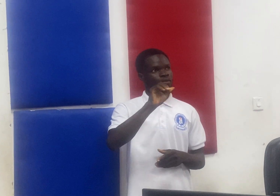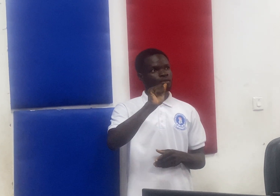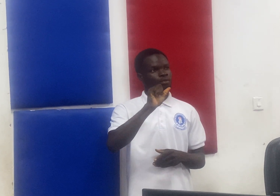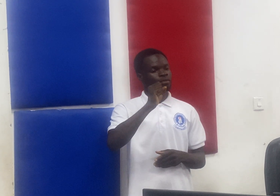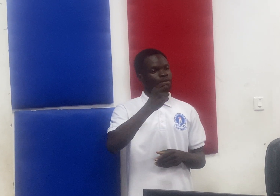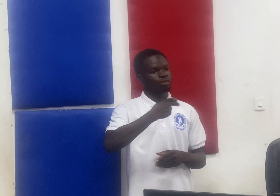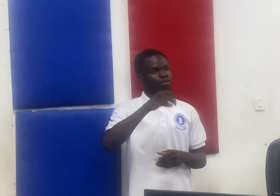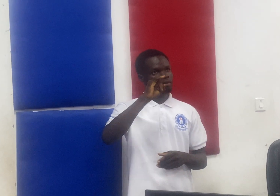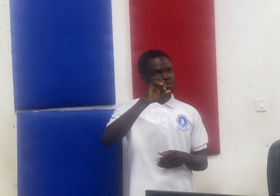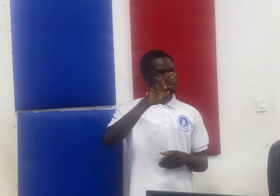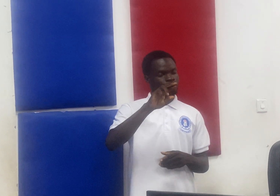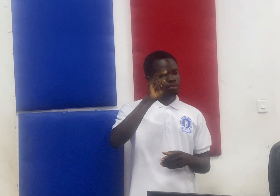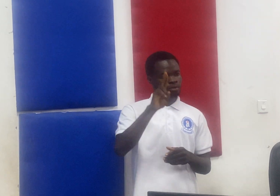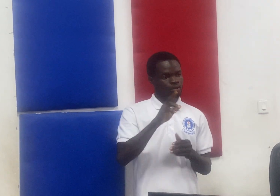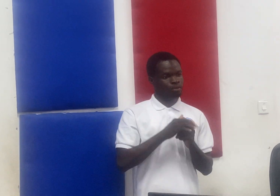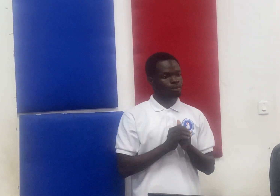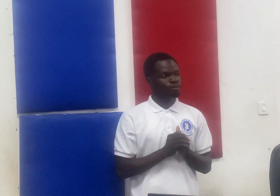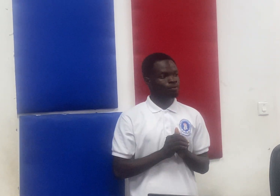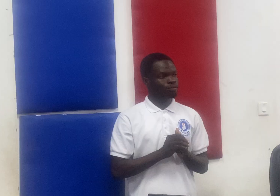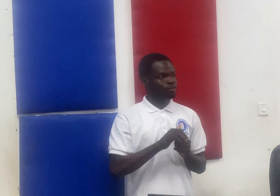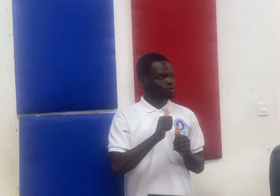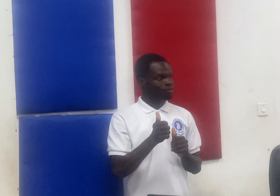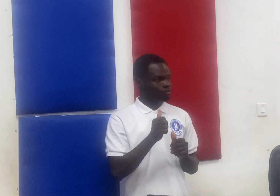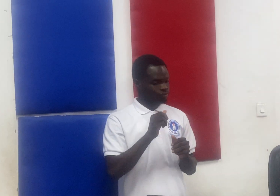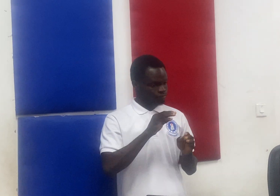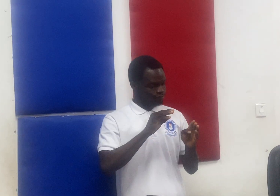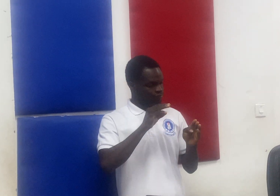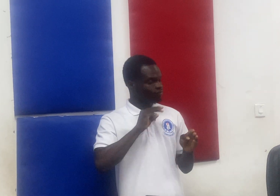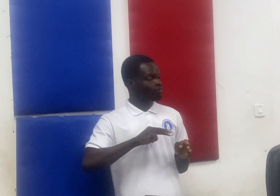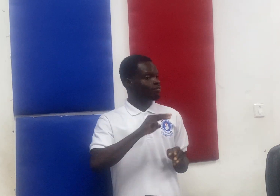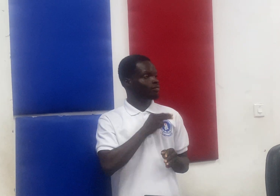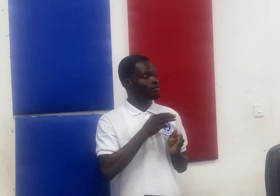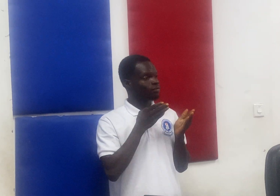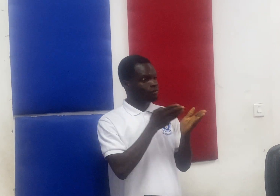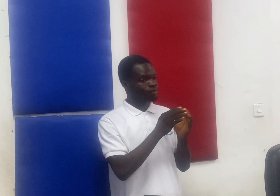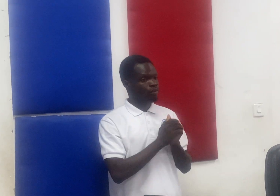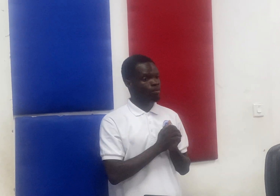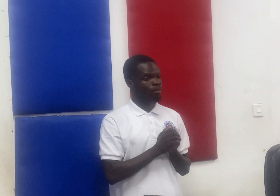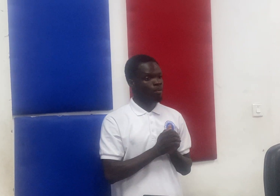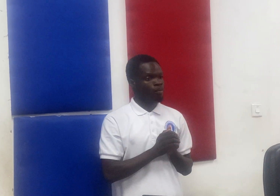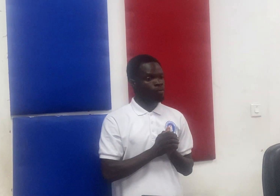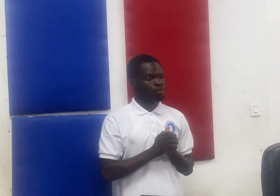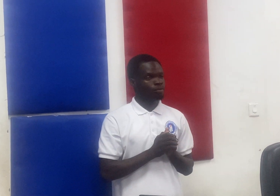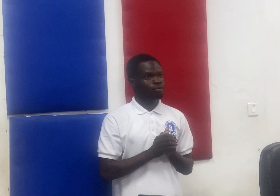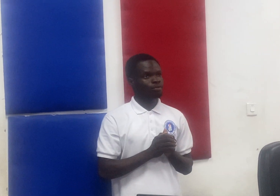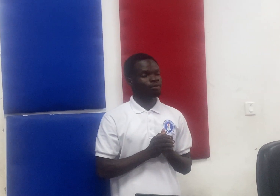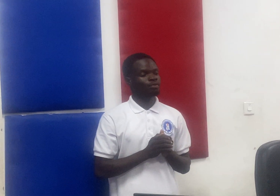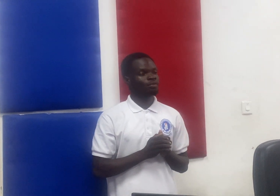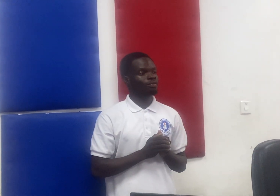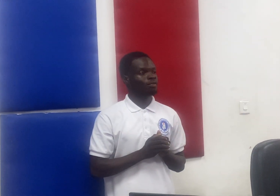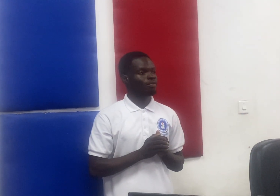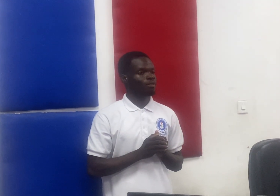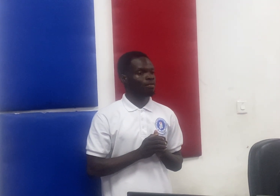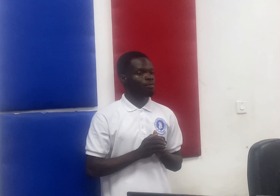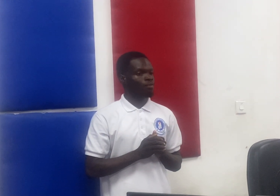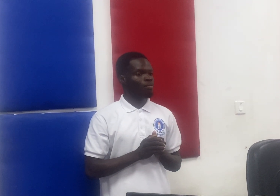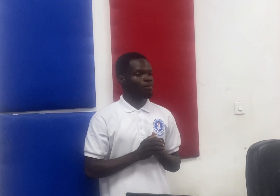two honorable guests. The one seated by my co-host is called